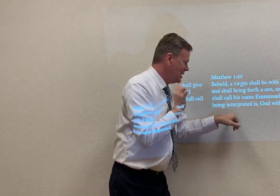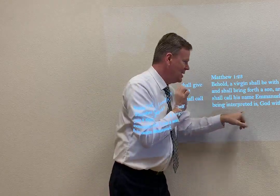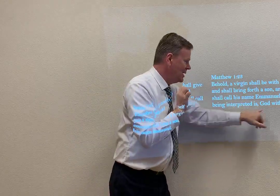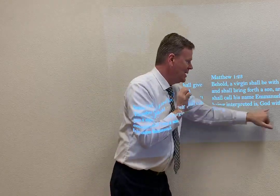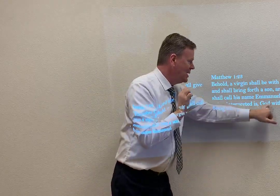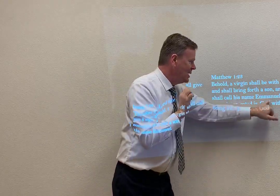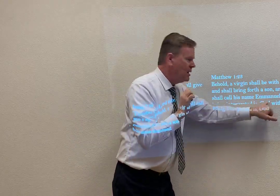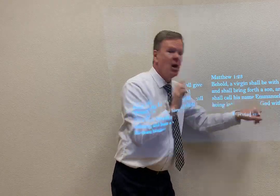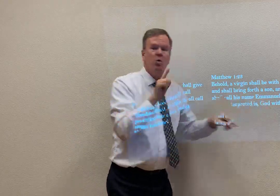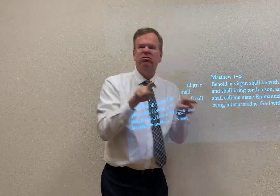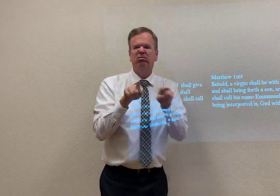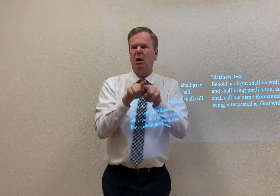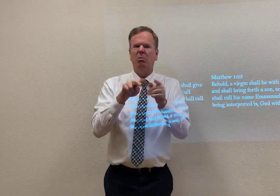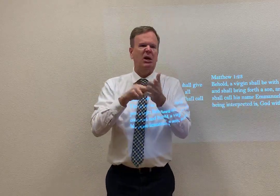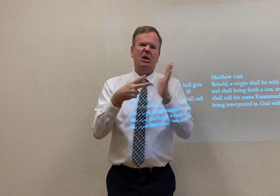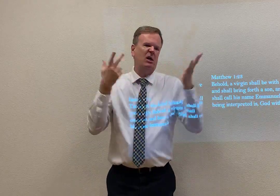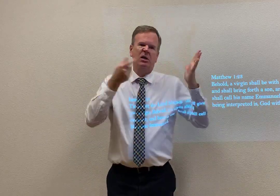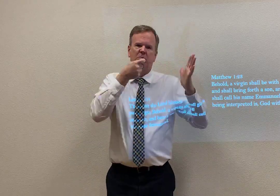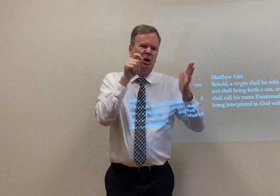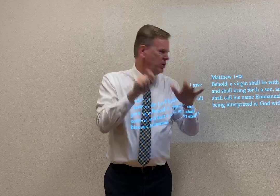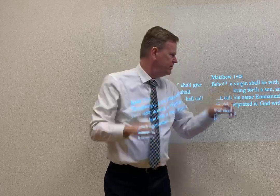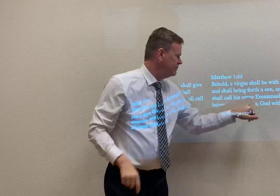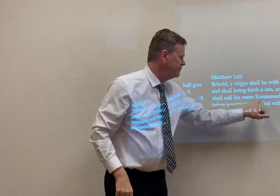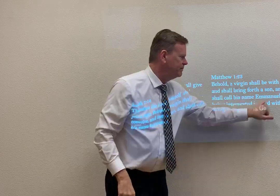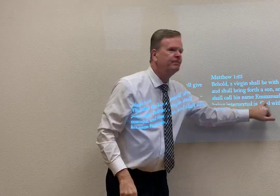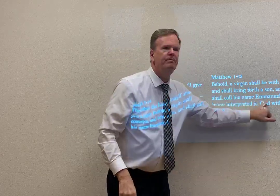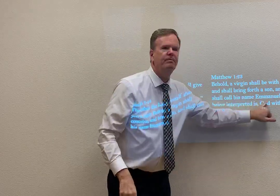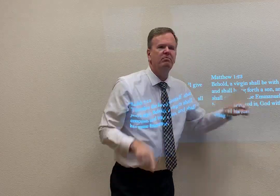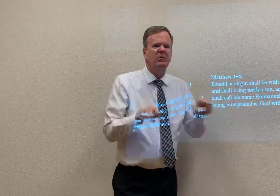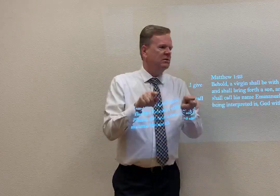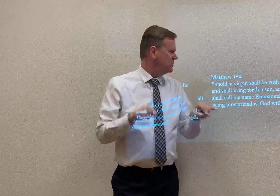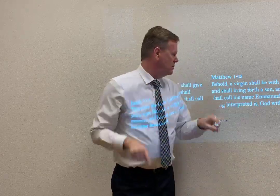such, and Emmanuel in the Greek is written as such. It's the same thing.